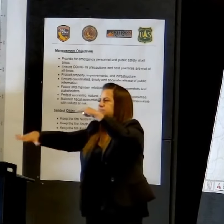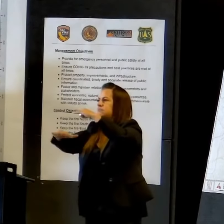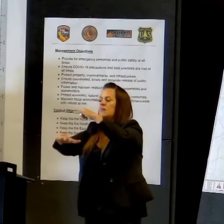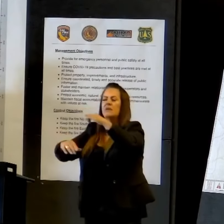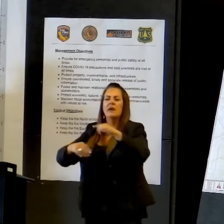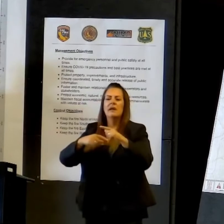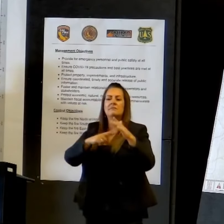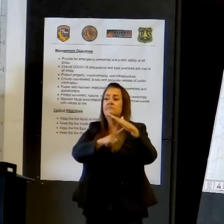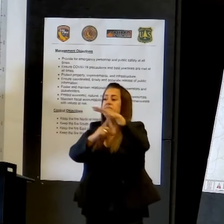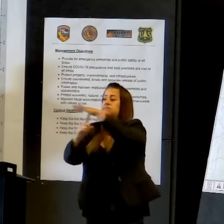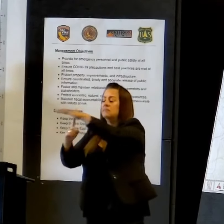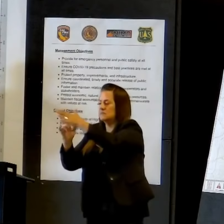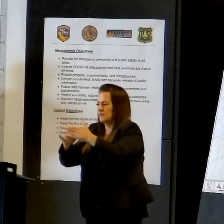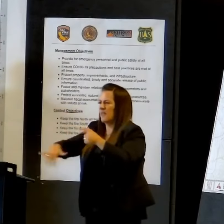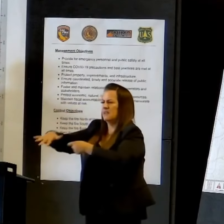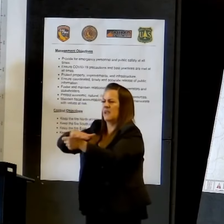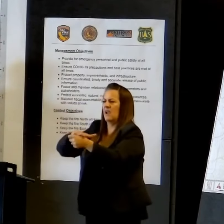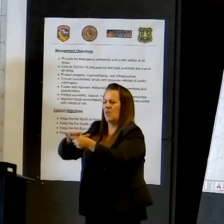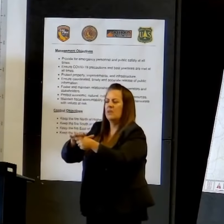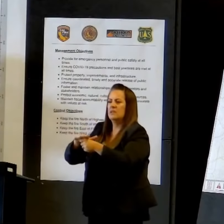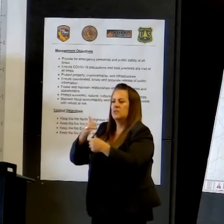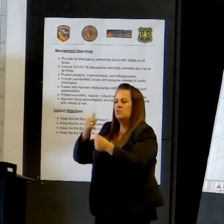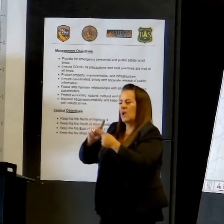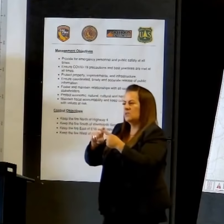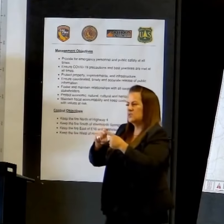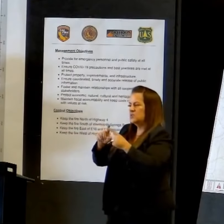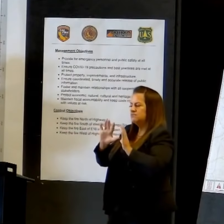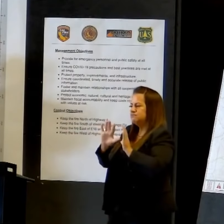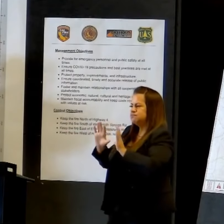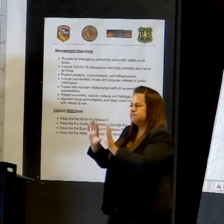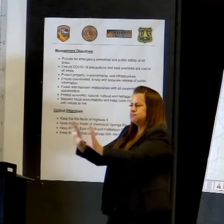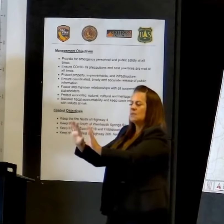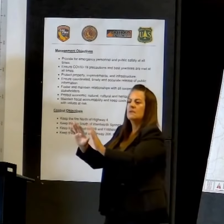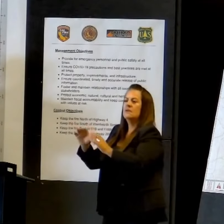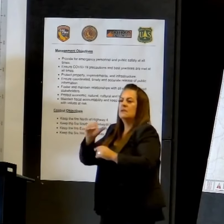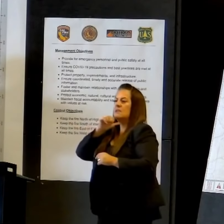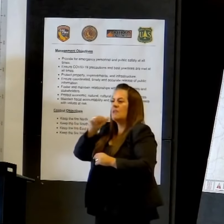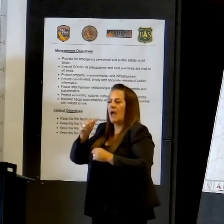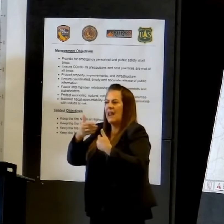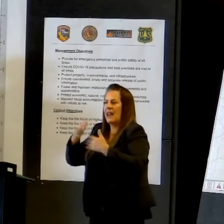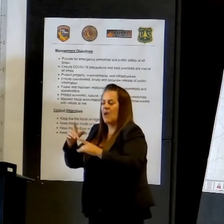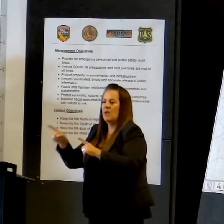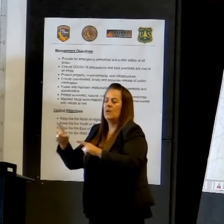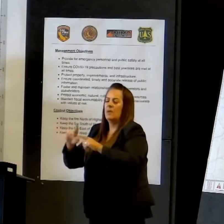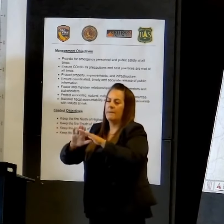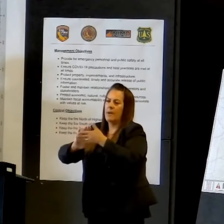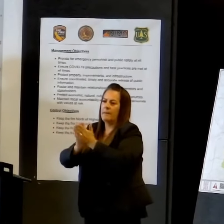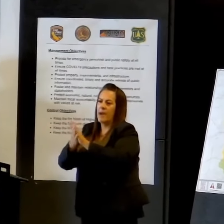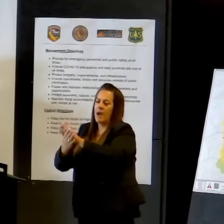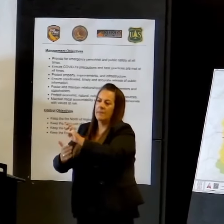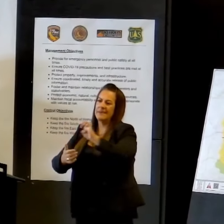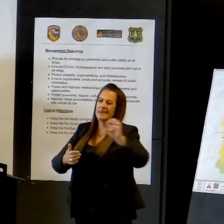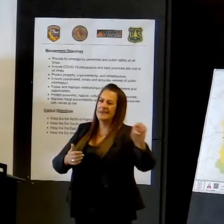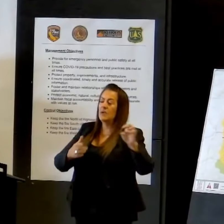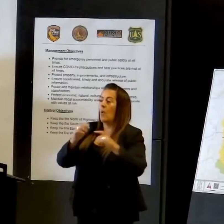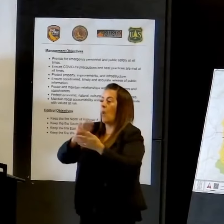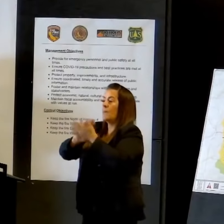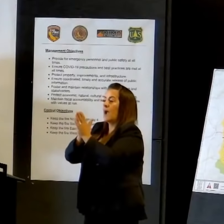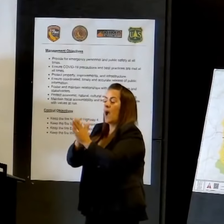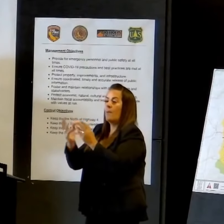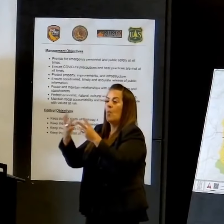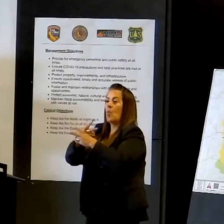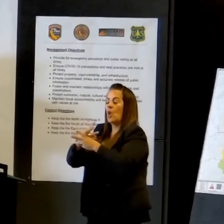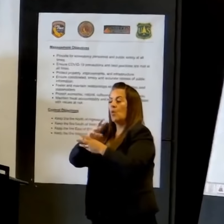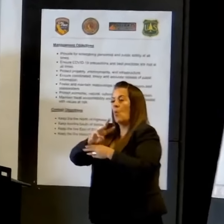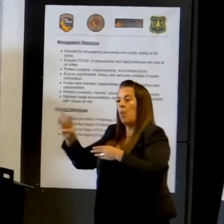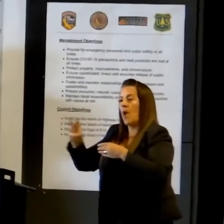crews, preventing that fire from moving to the west. One of our big fears is there's a potential for an easterly wind moving